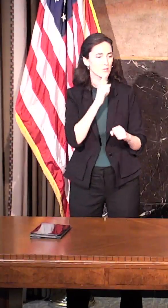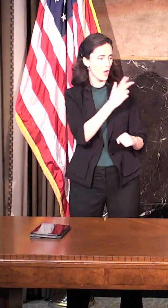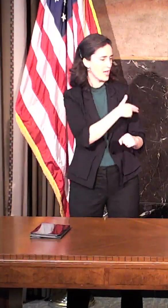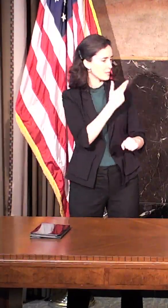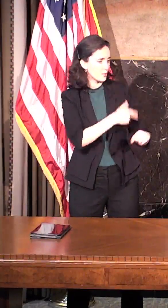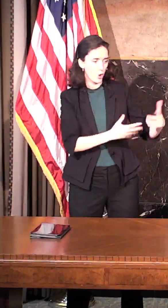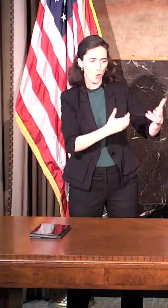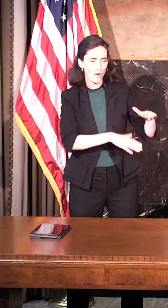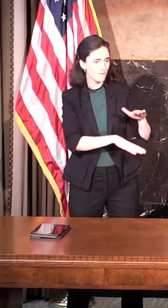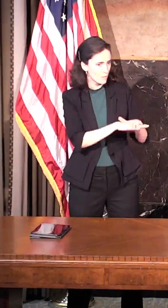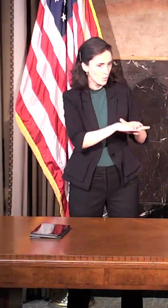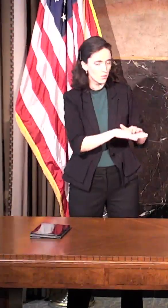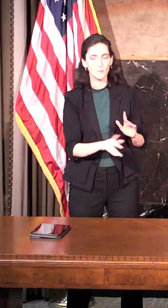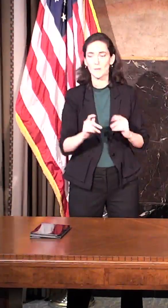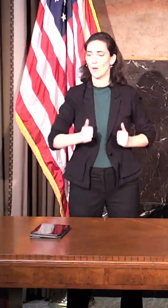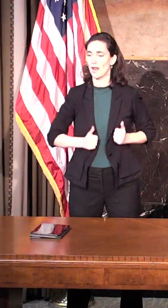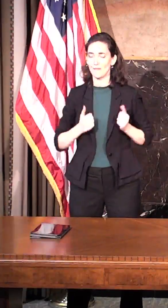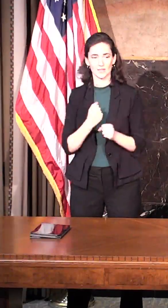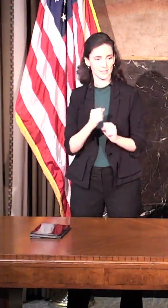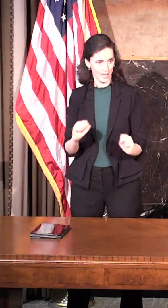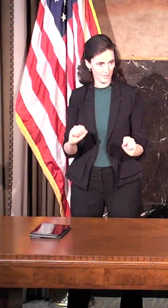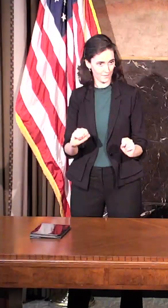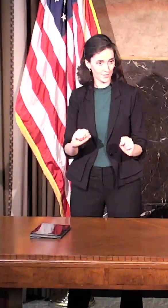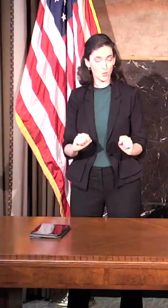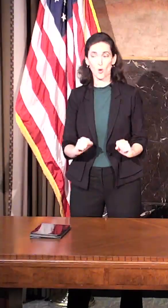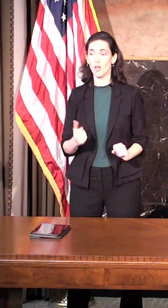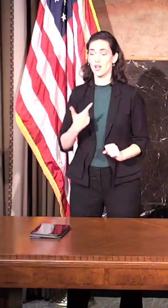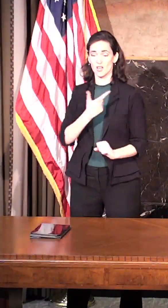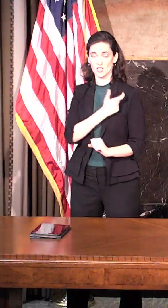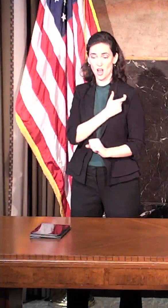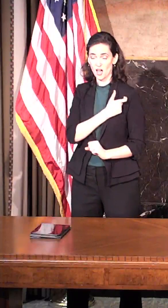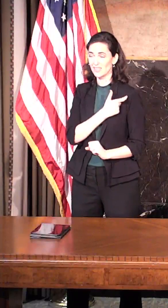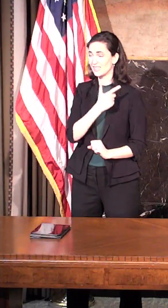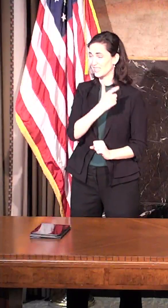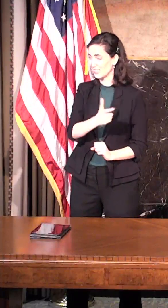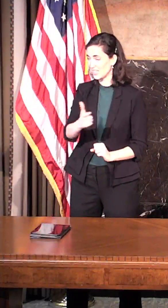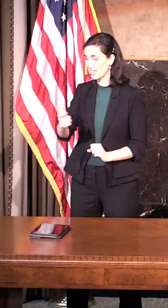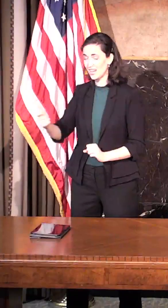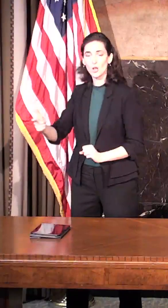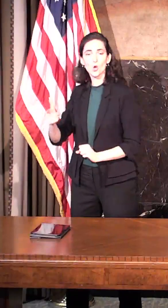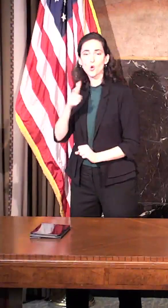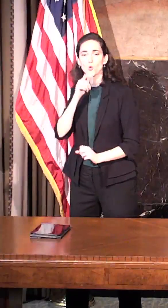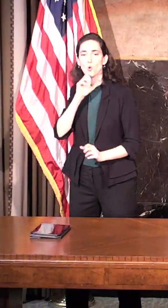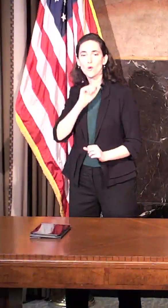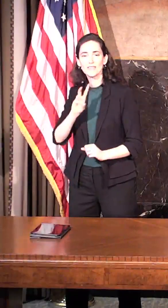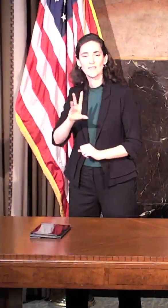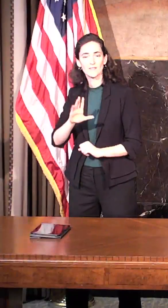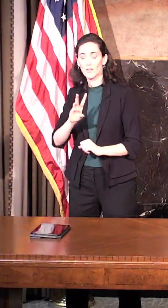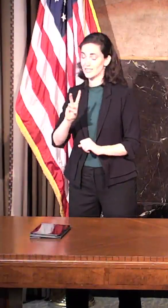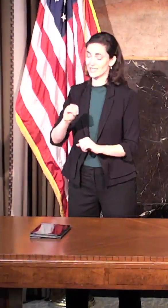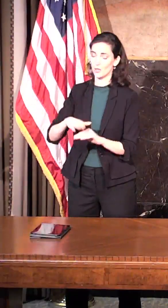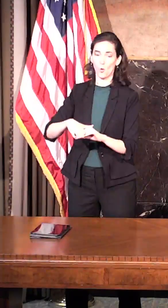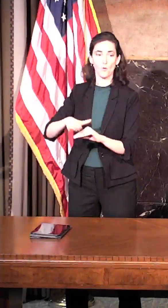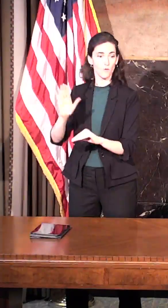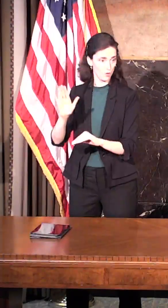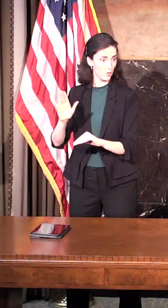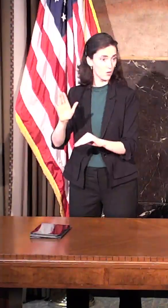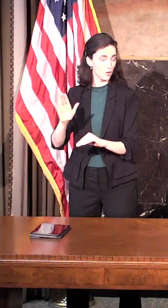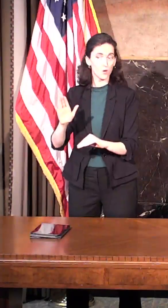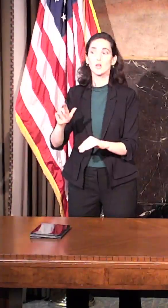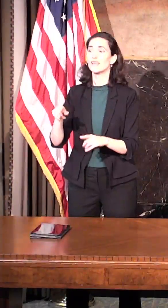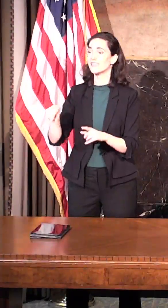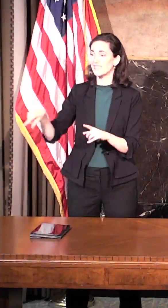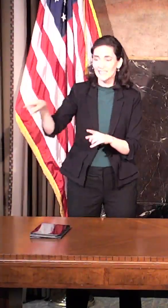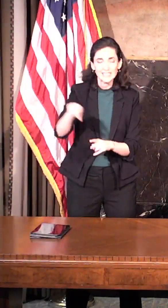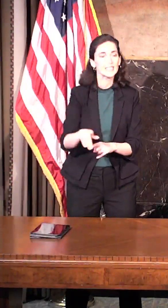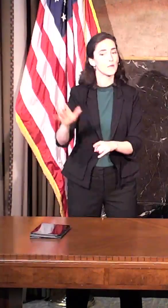saving lives. 70% of these shots are going into the arms of people 60 and older. Those were the people who were having the